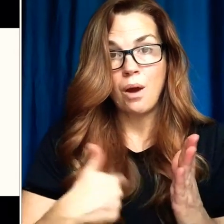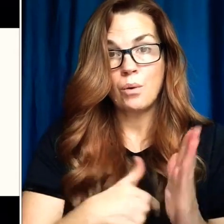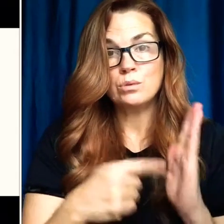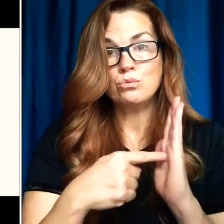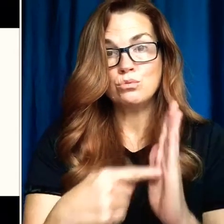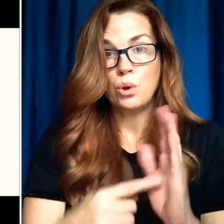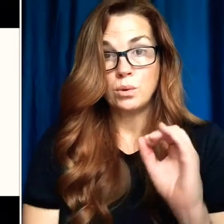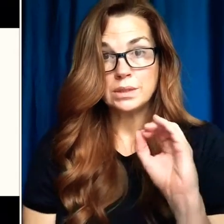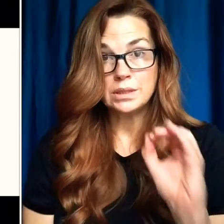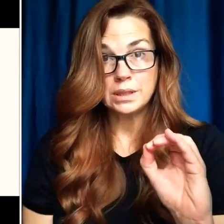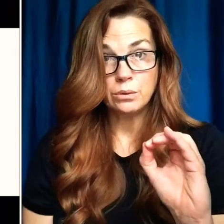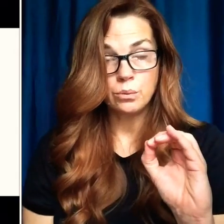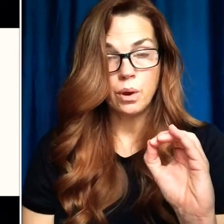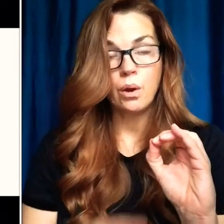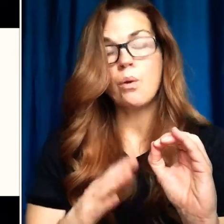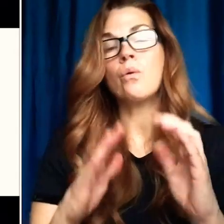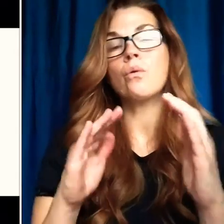life, allow you to count.